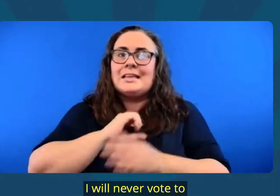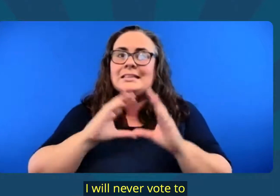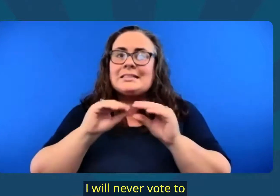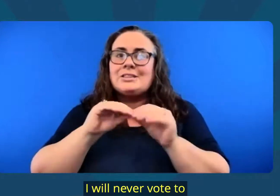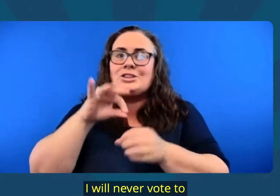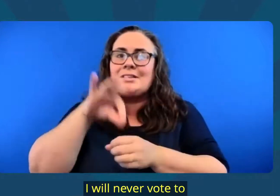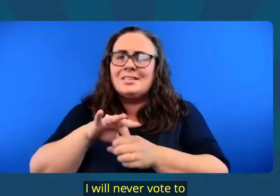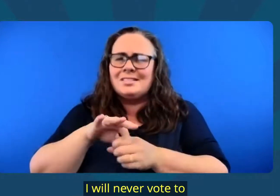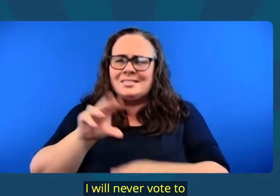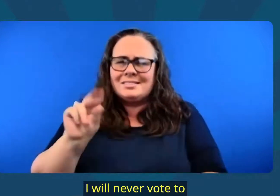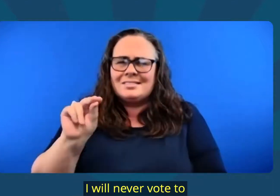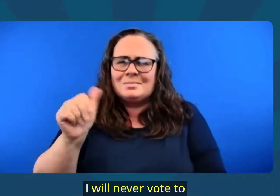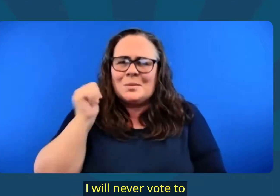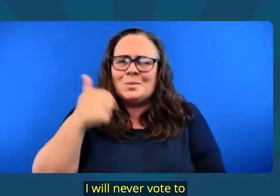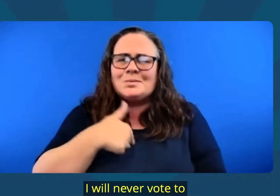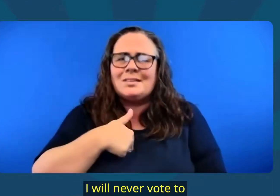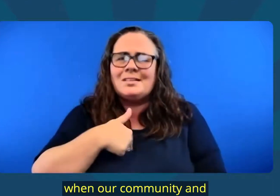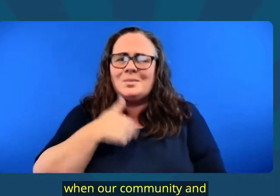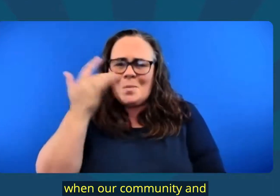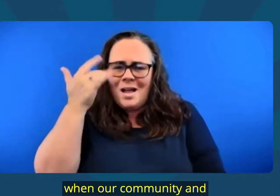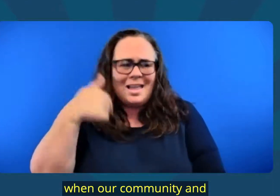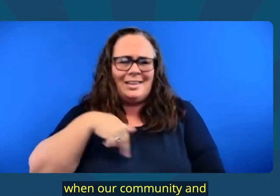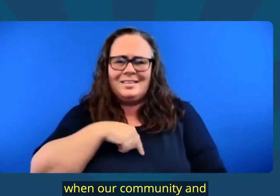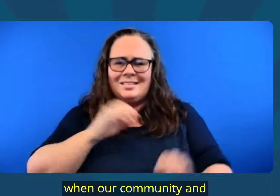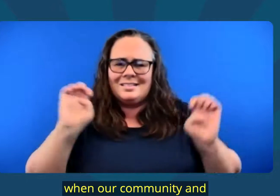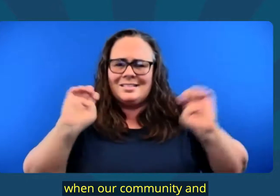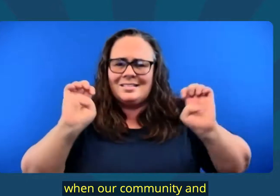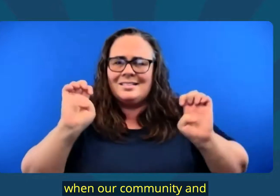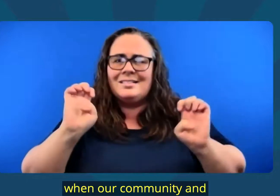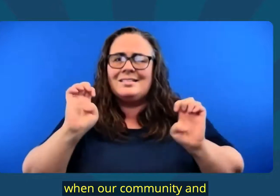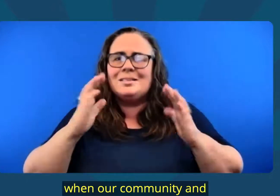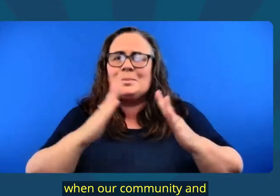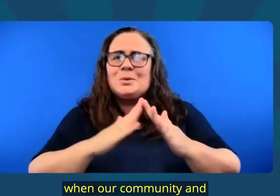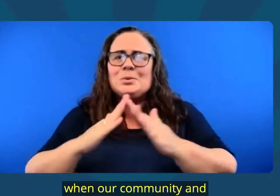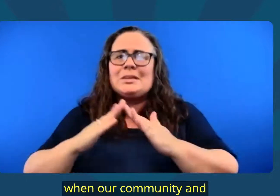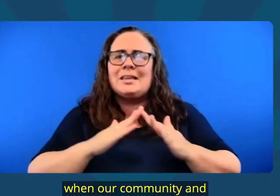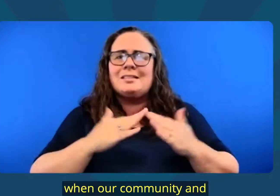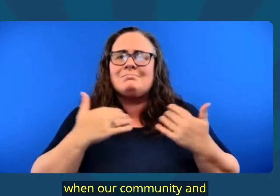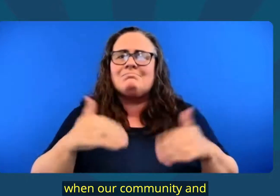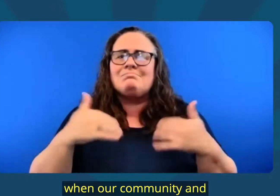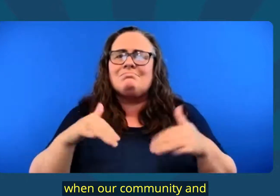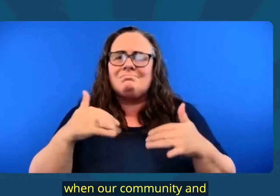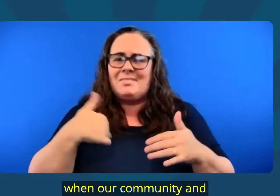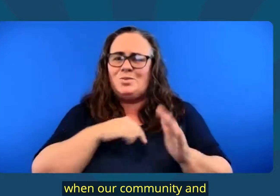I will never vote to end the Senate session when our community and state is in a crisis.